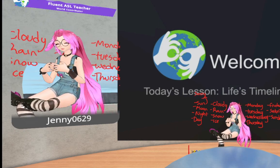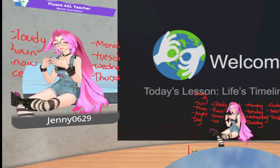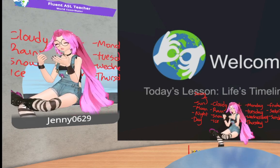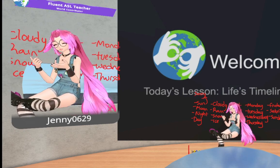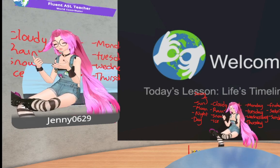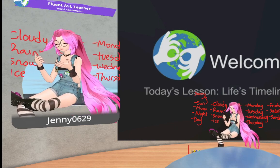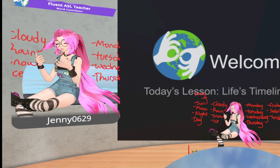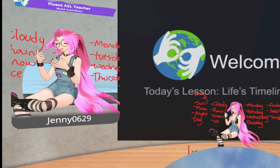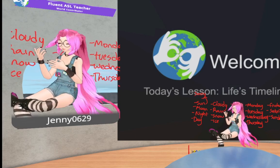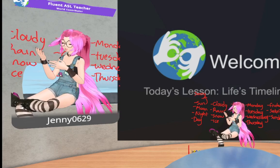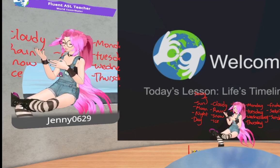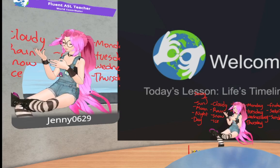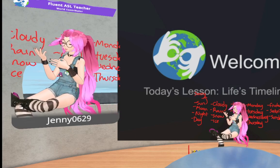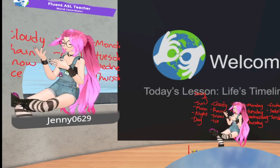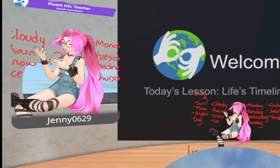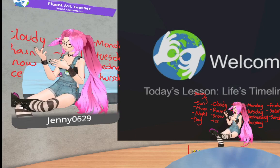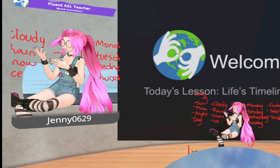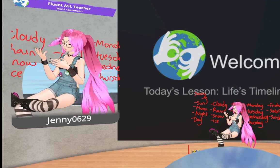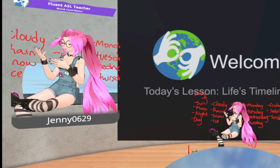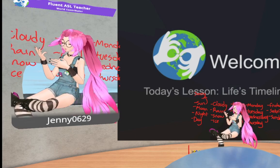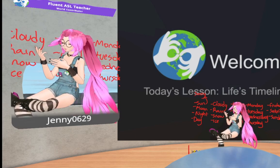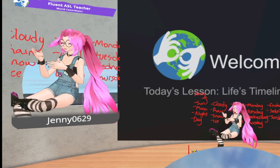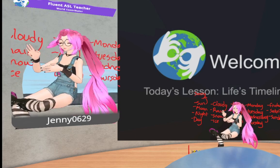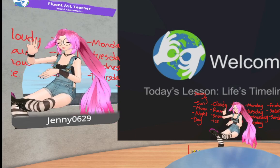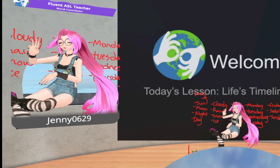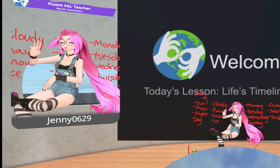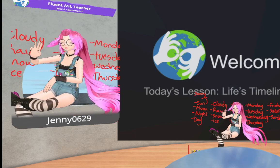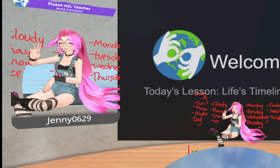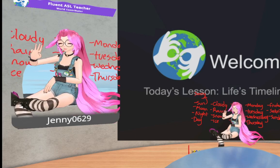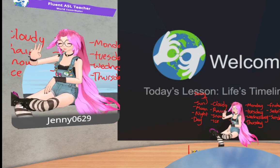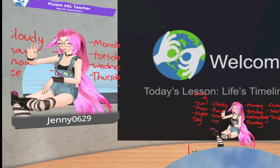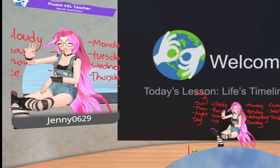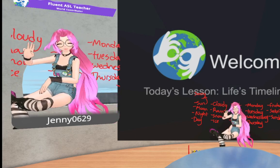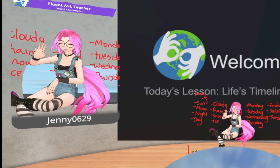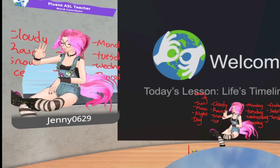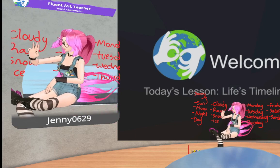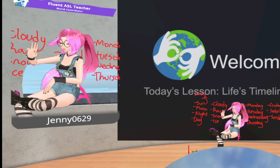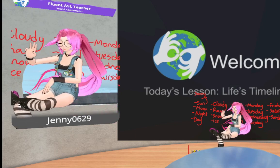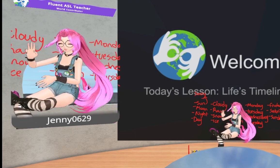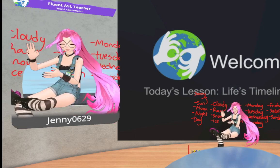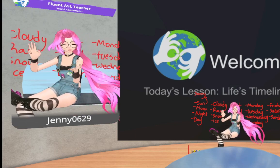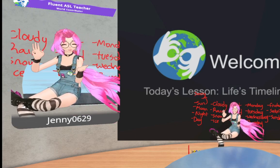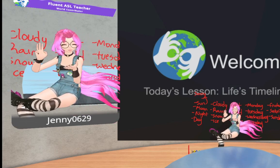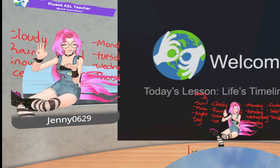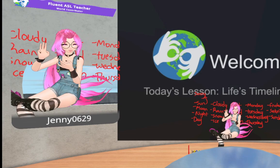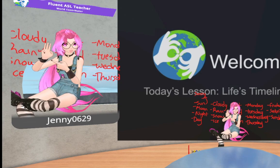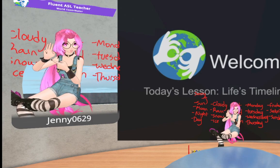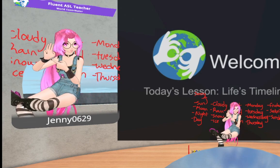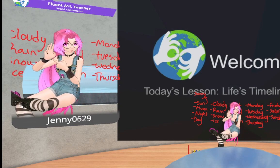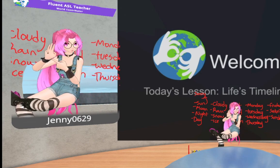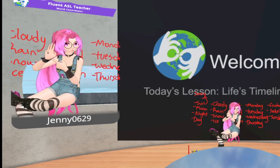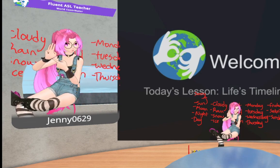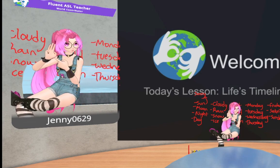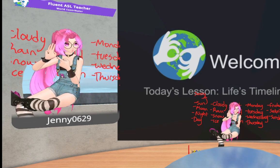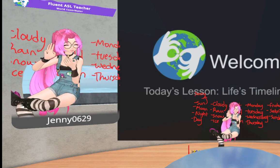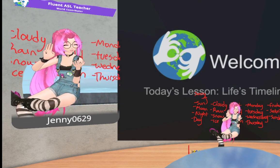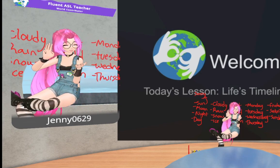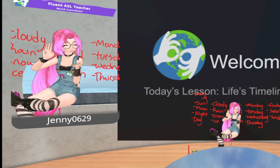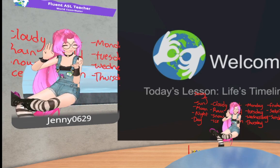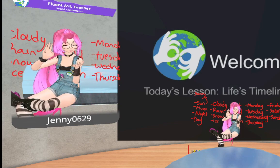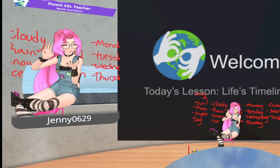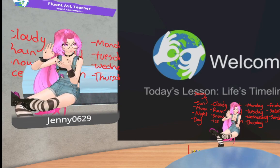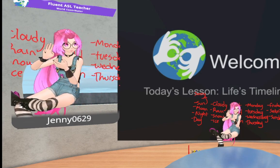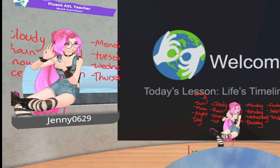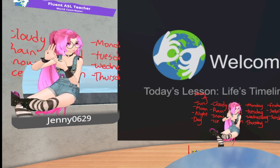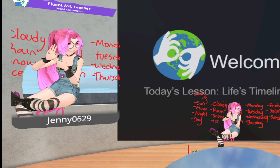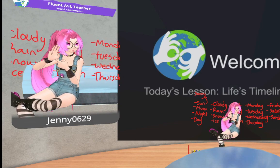finger. Most people, when they want to say 3, they do this. But this is not 3. What is this? You could call it out. What is